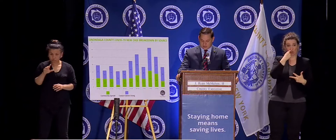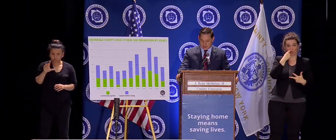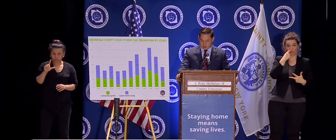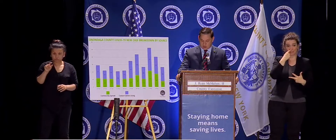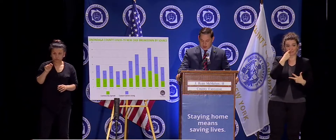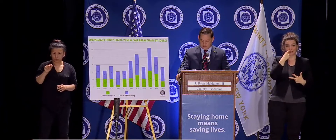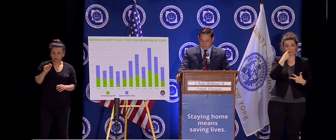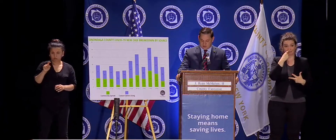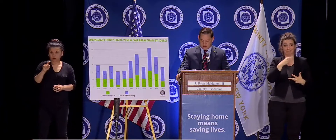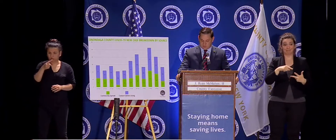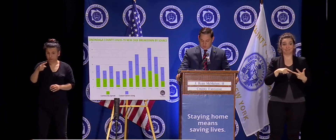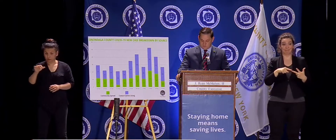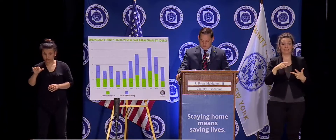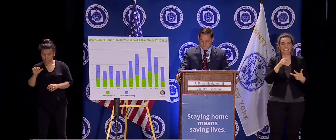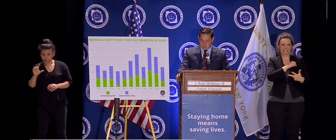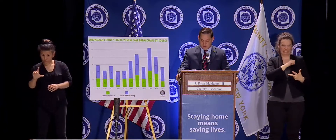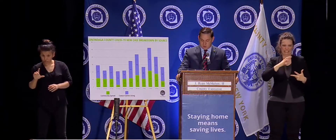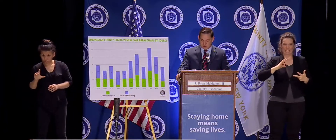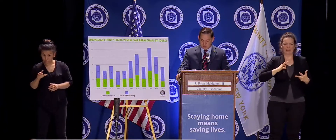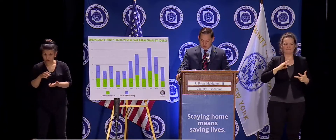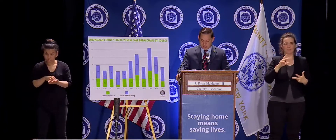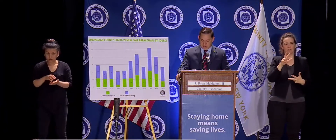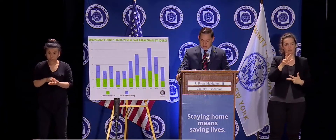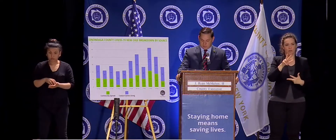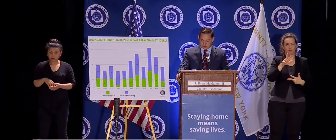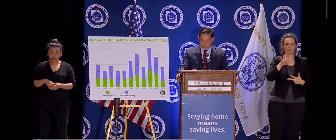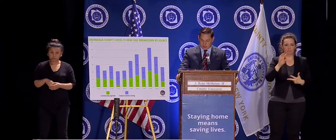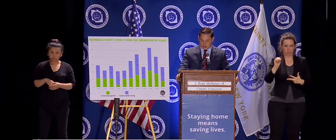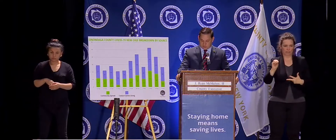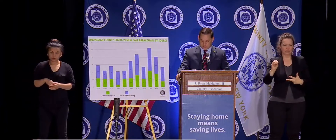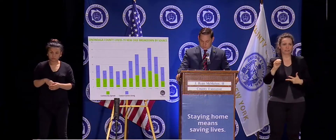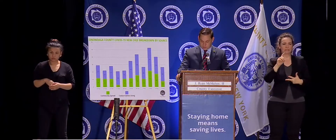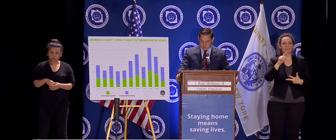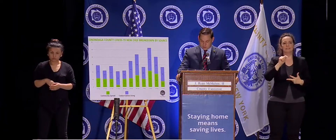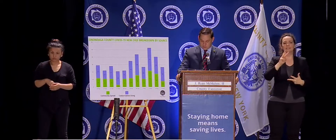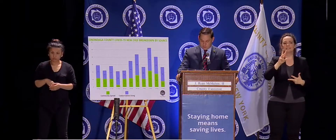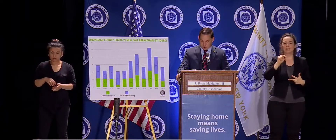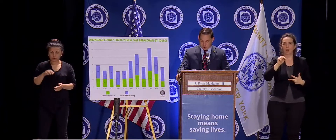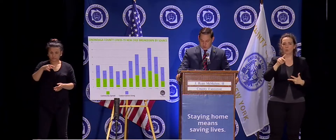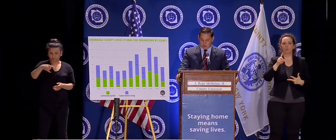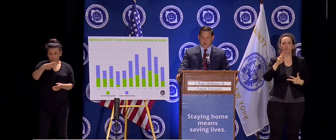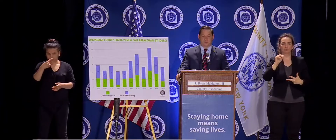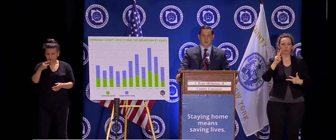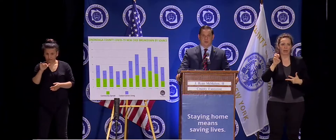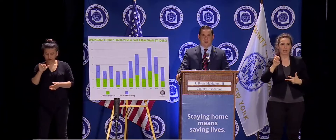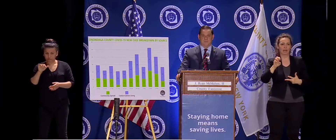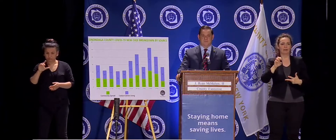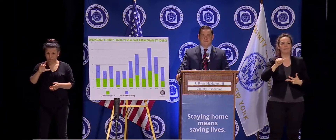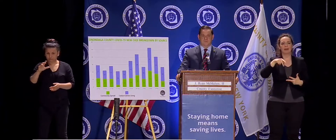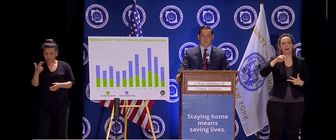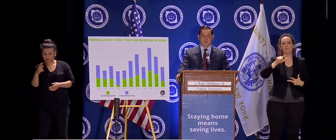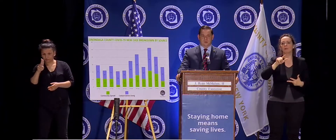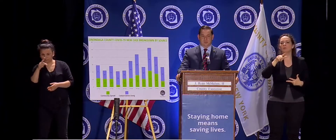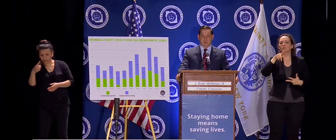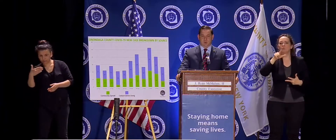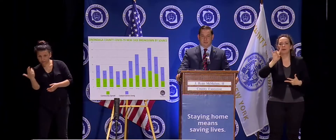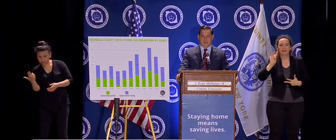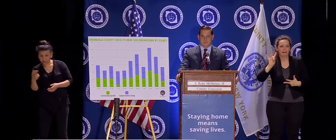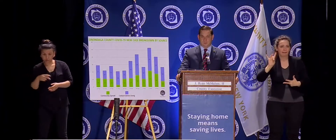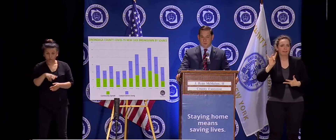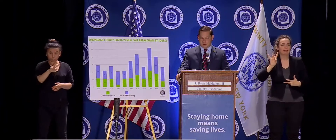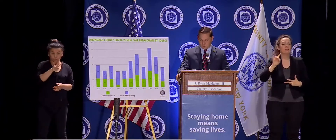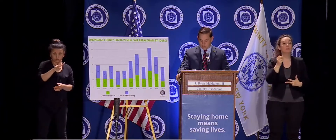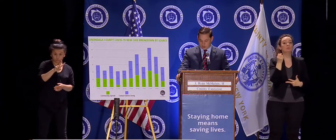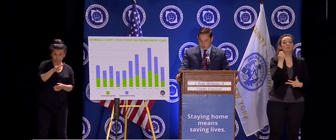340 Town Drive in Fayetteville, Tuesday, April 28th, from noon to 4 p.m. There was an